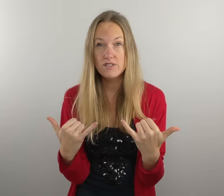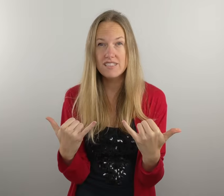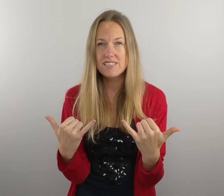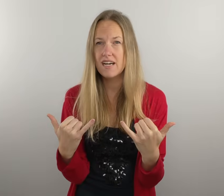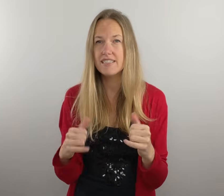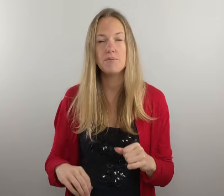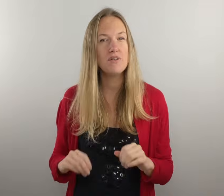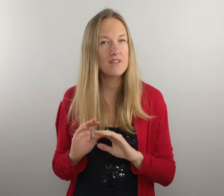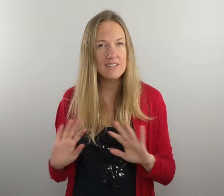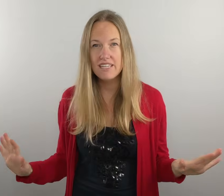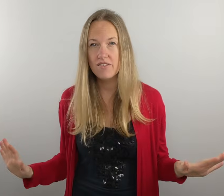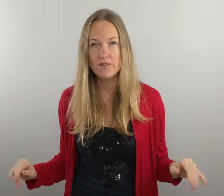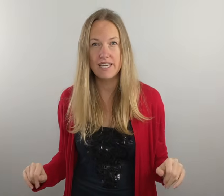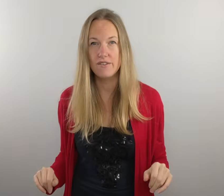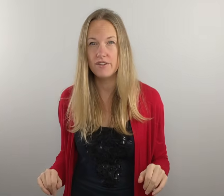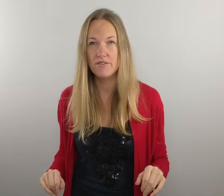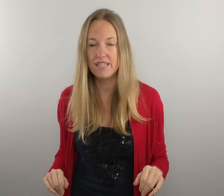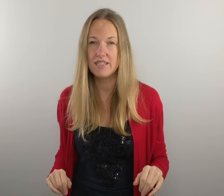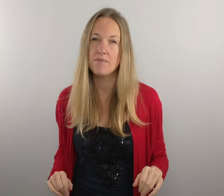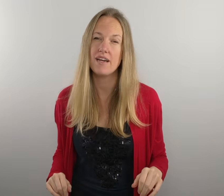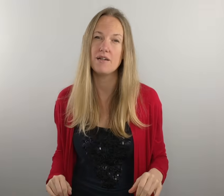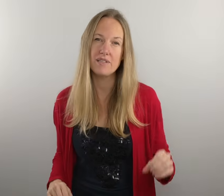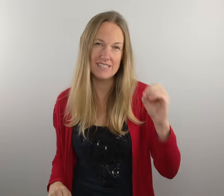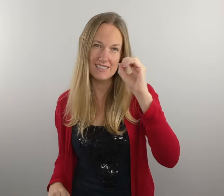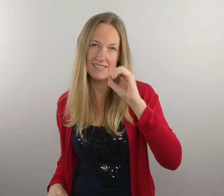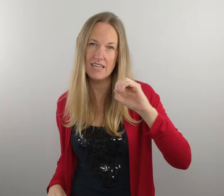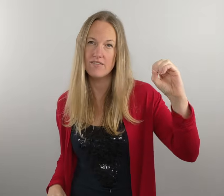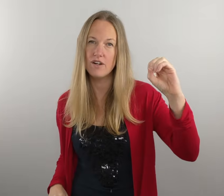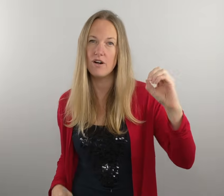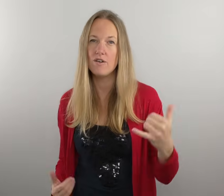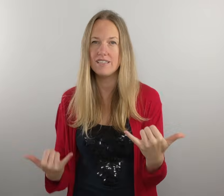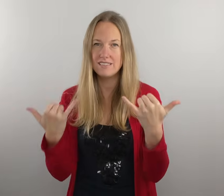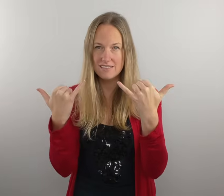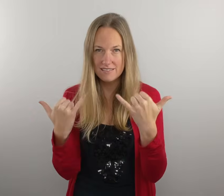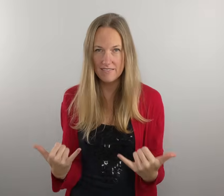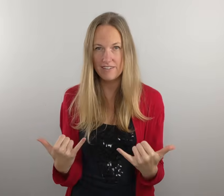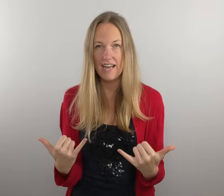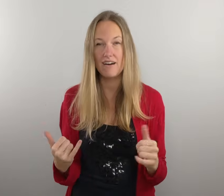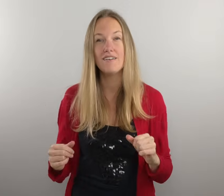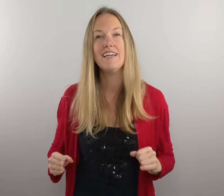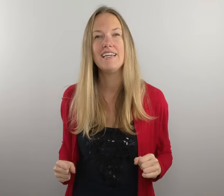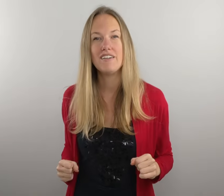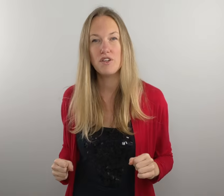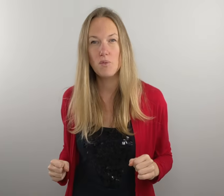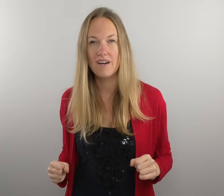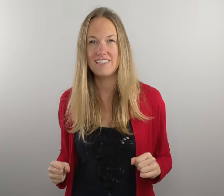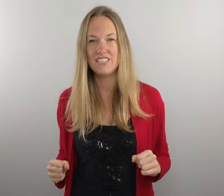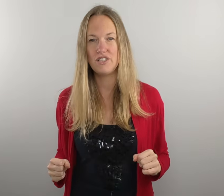the signs, but you can leave those out. You don't need them there, but this is a sign for oh, and this is a sign for now, if you wanted to use